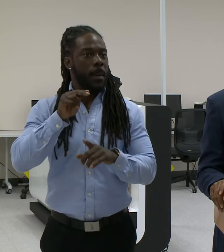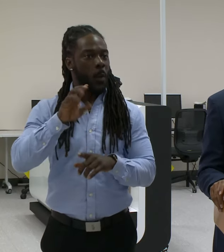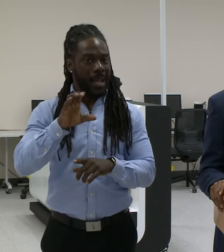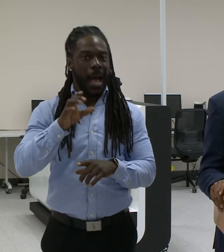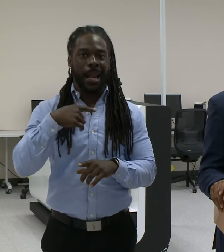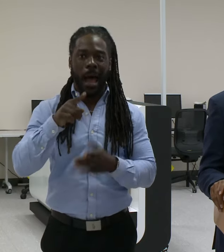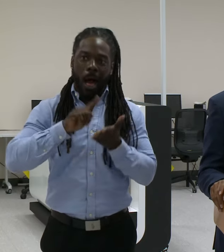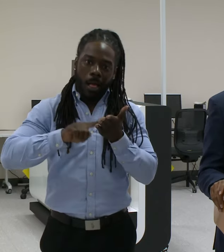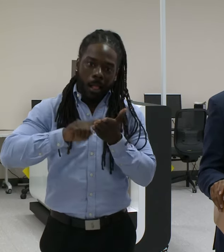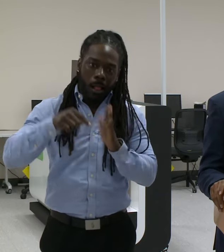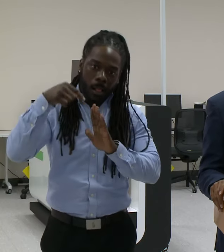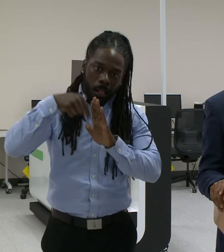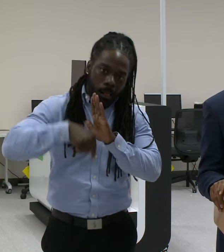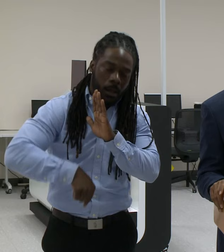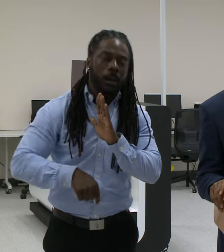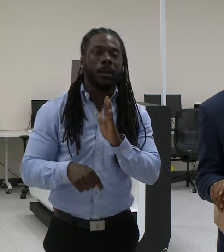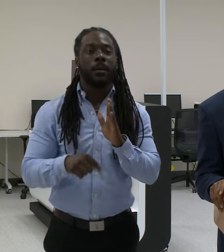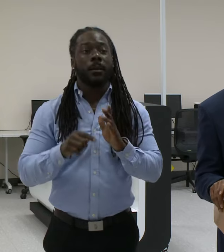fairly far along, but